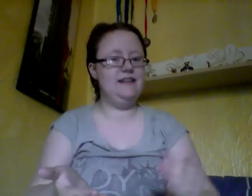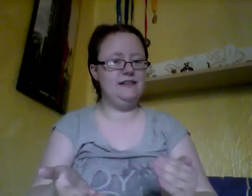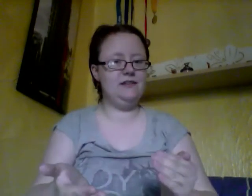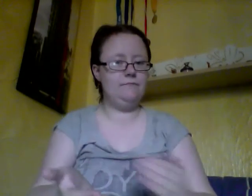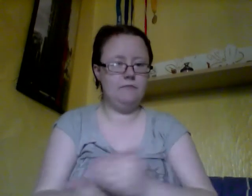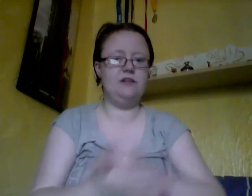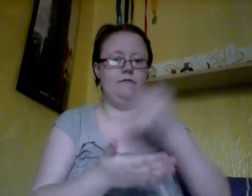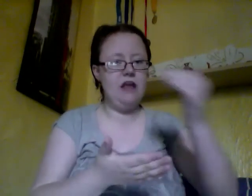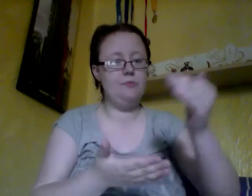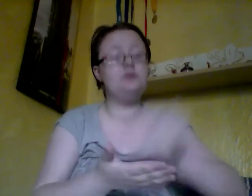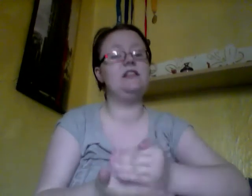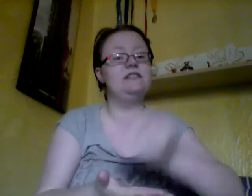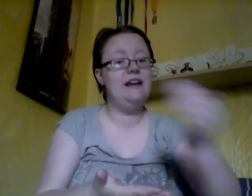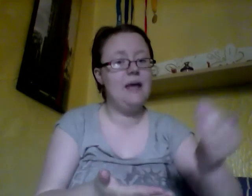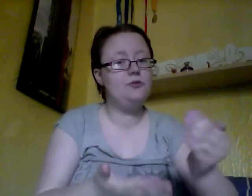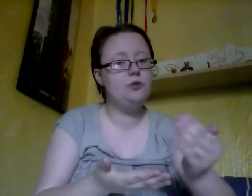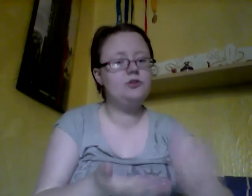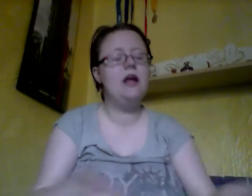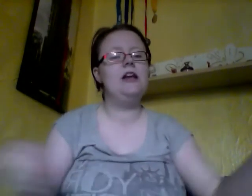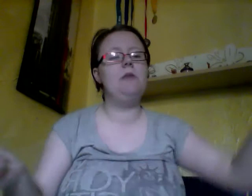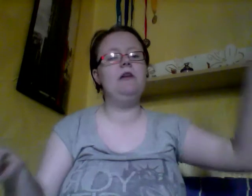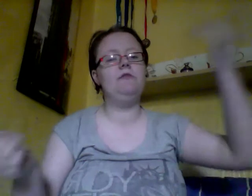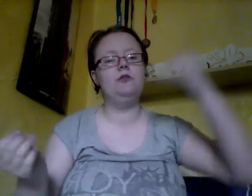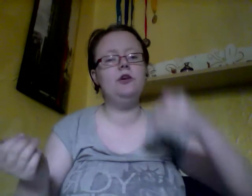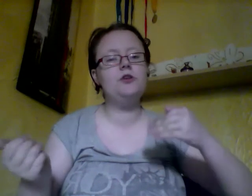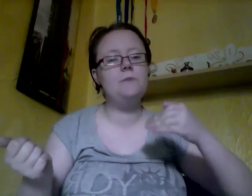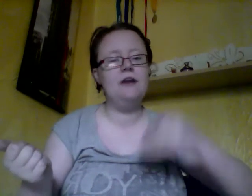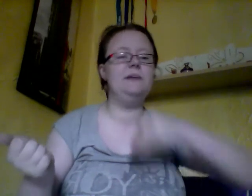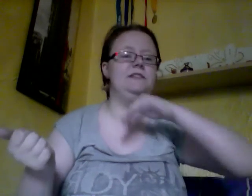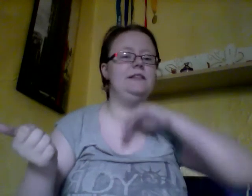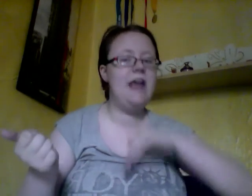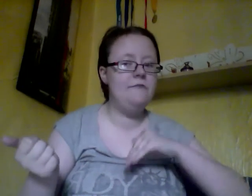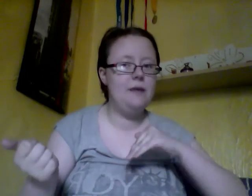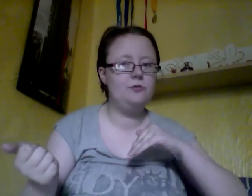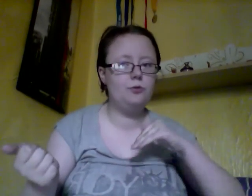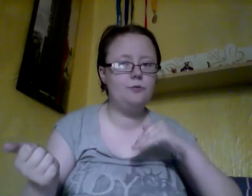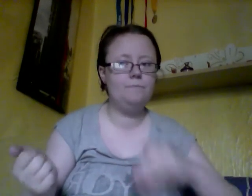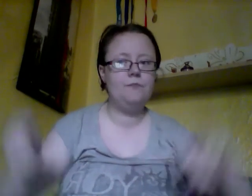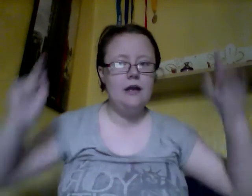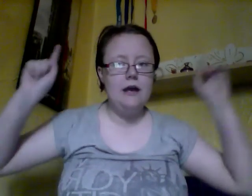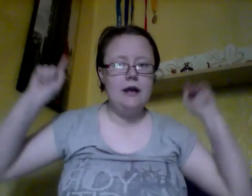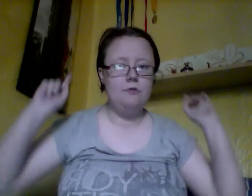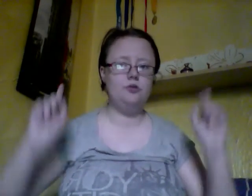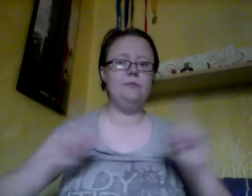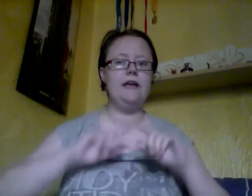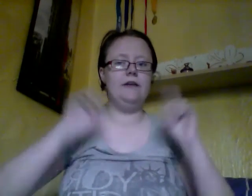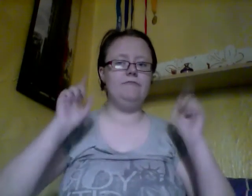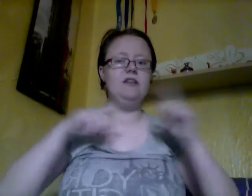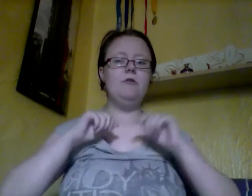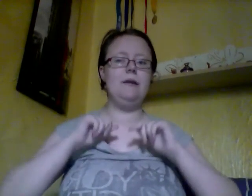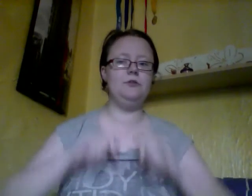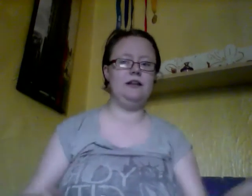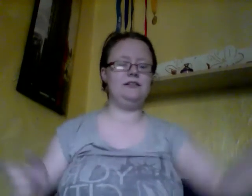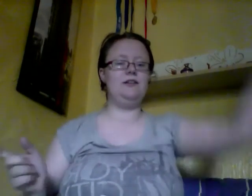seasons, which have 3 episodes, that's 9 episodes. Then we have the New Year special, which is the 10th episode. And we'll soon be getting 3 more episodes at the start